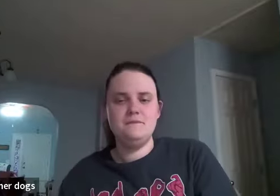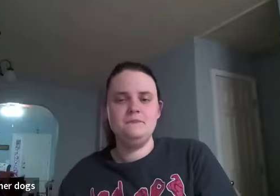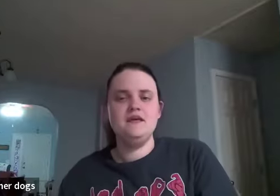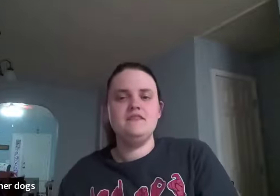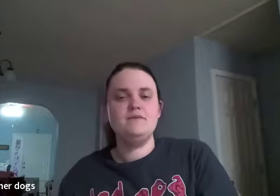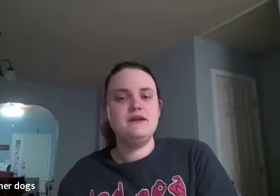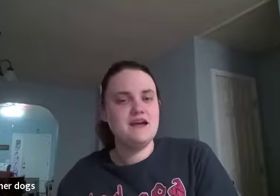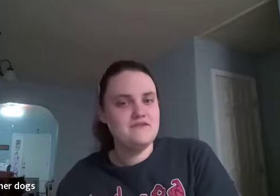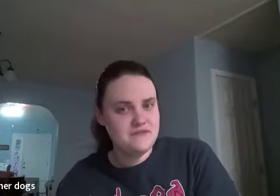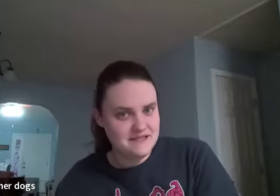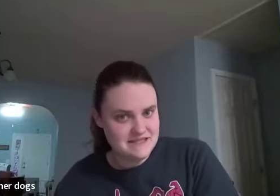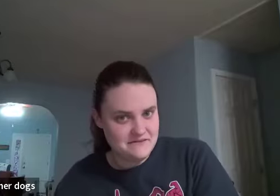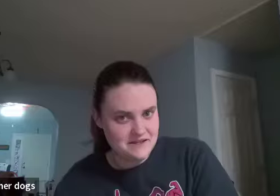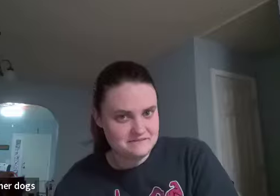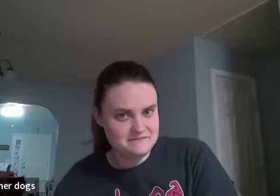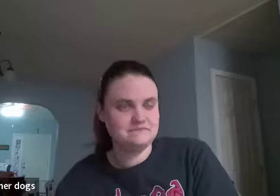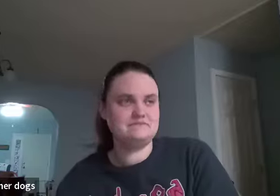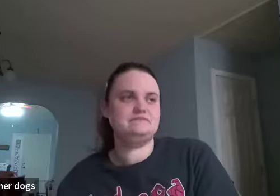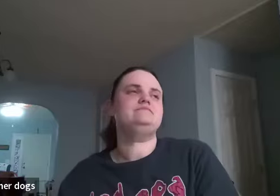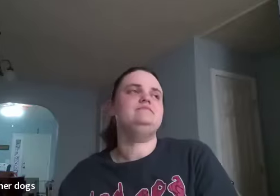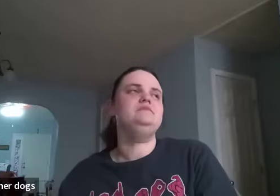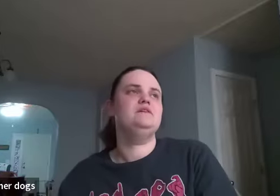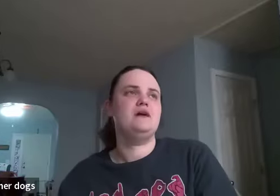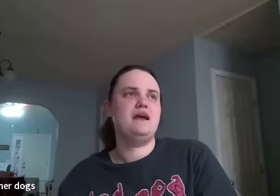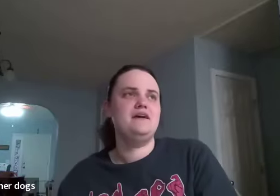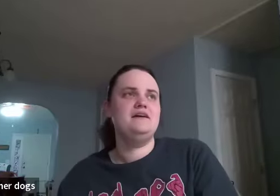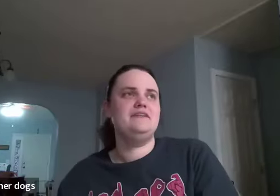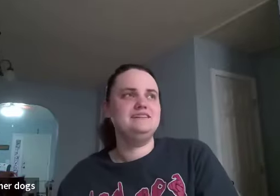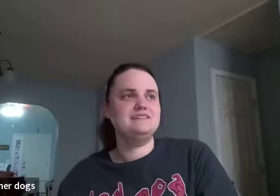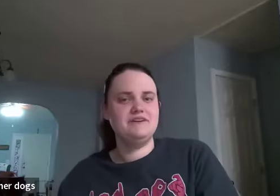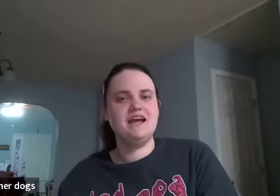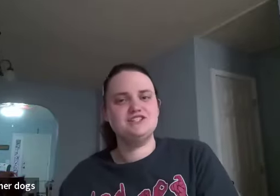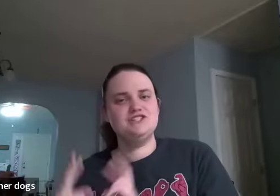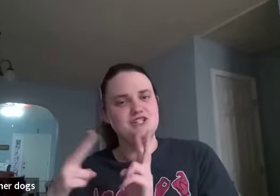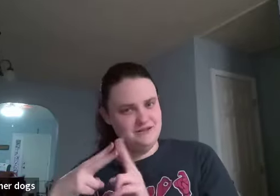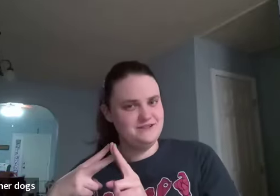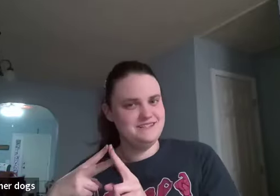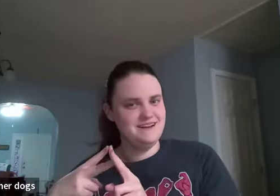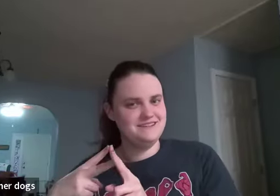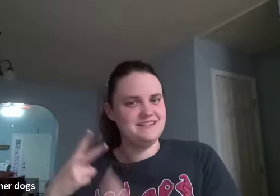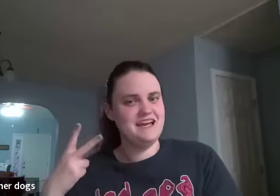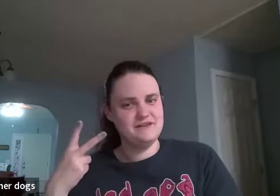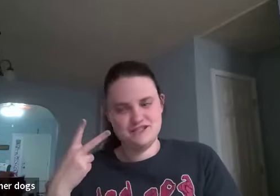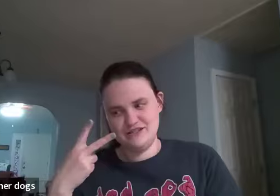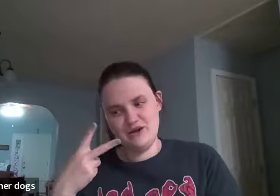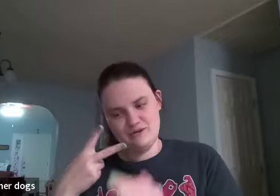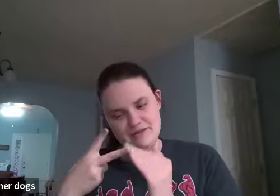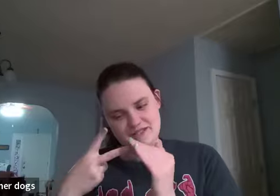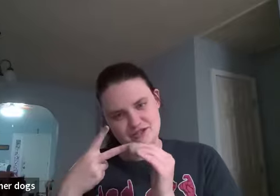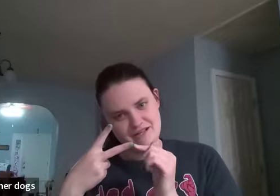Okay. Then we have Thanksgiving. Okay. Thanksgiving has two different signs, and I've slowly been starting